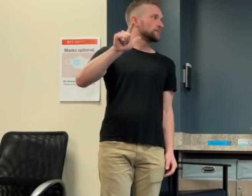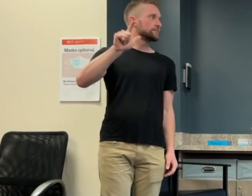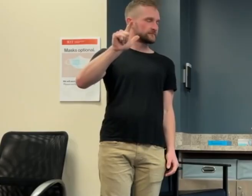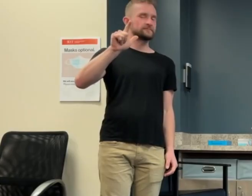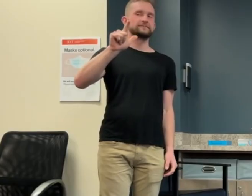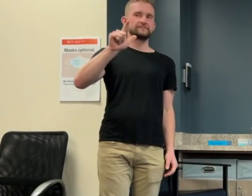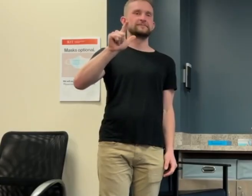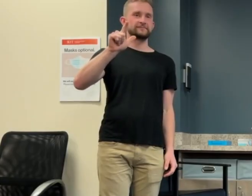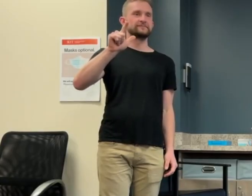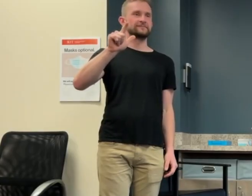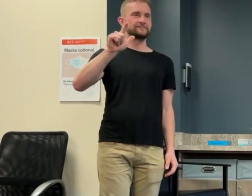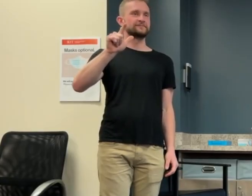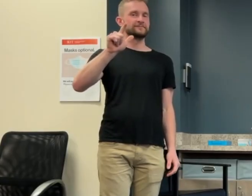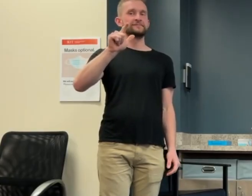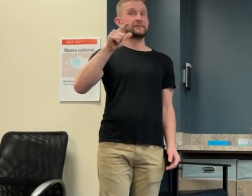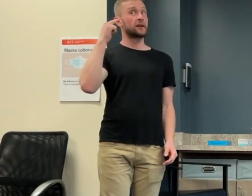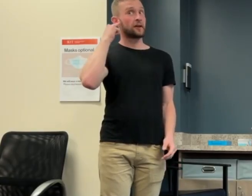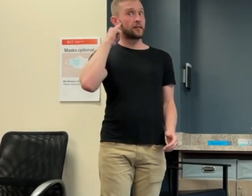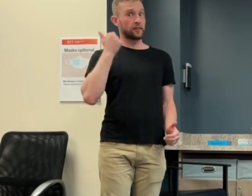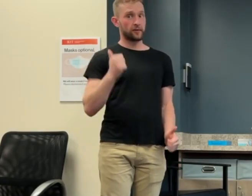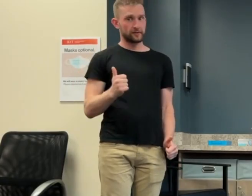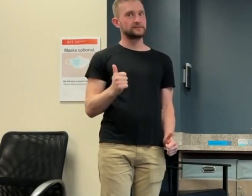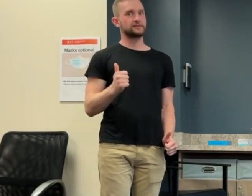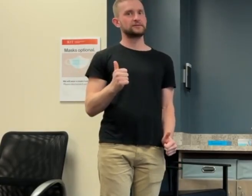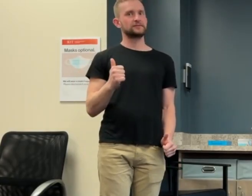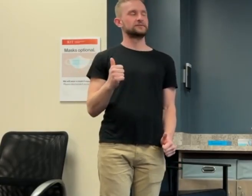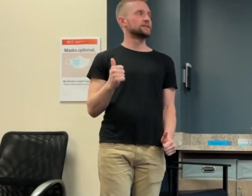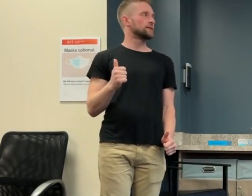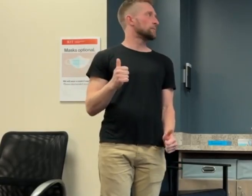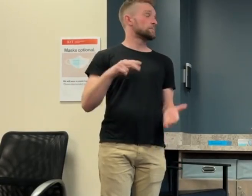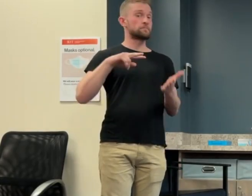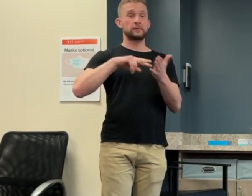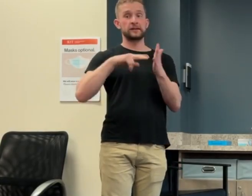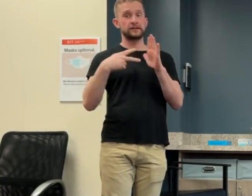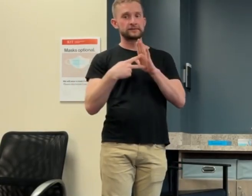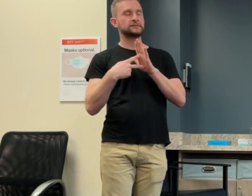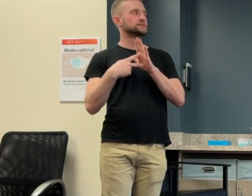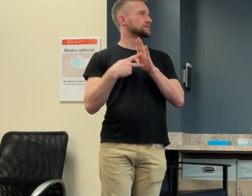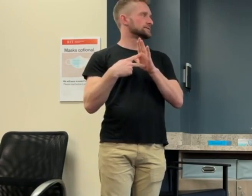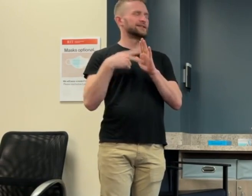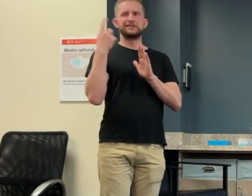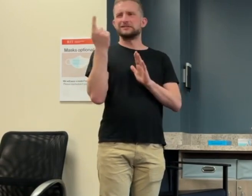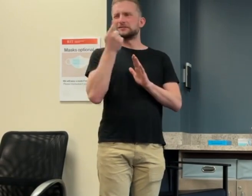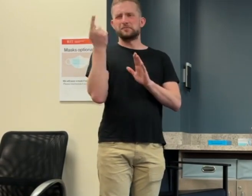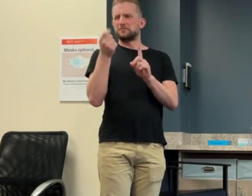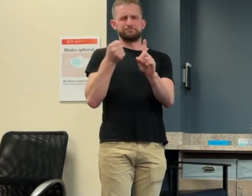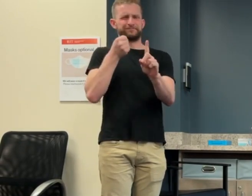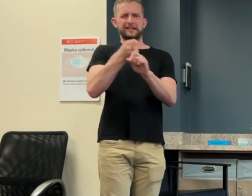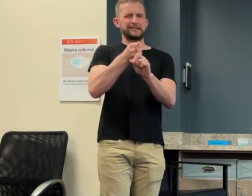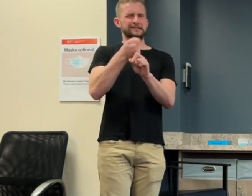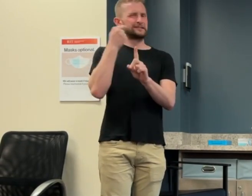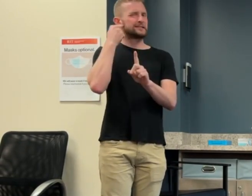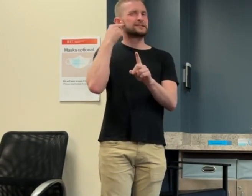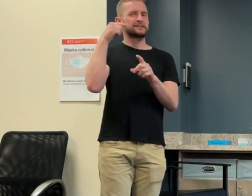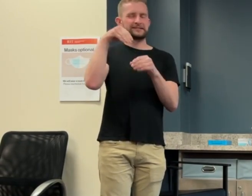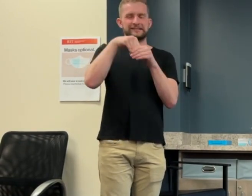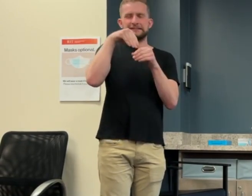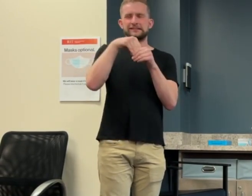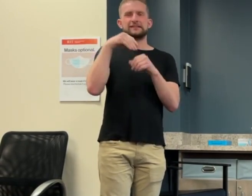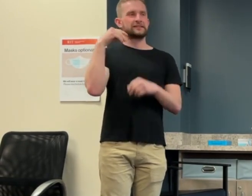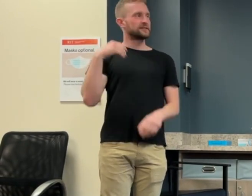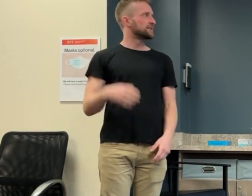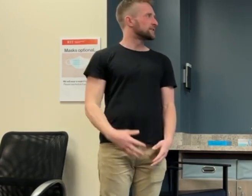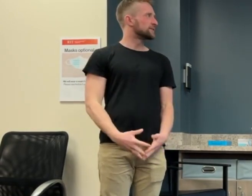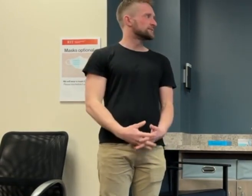SENSORINEURAL, sensory neural hearing loss, then that means that something's going on in the inner ear. So there's